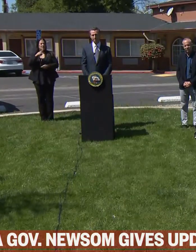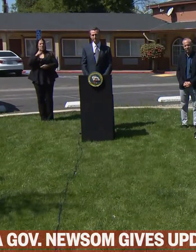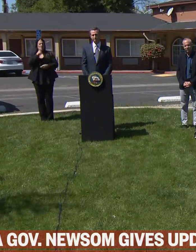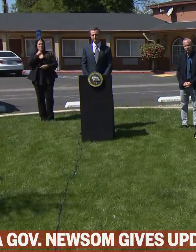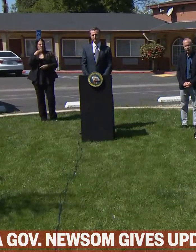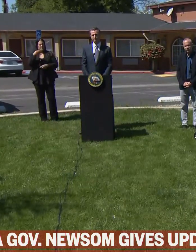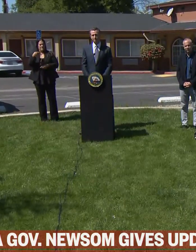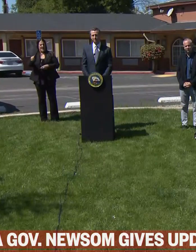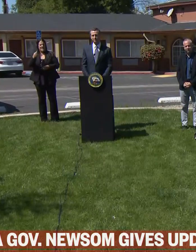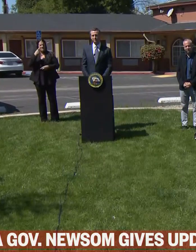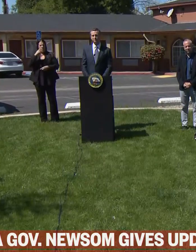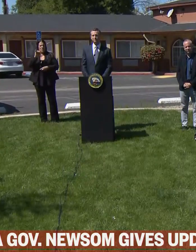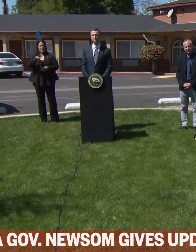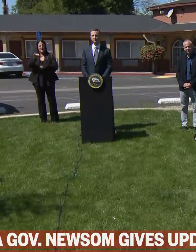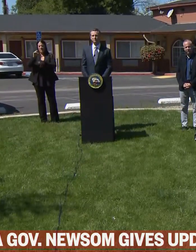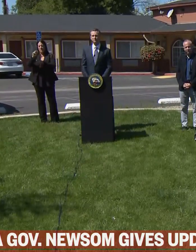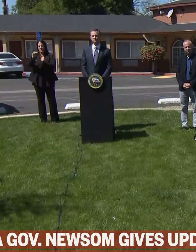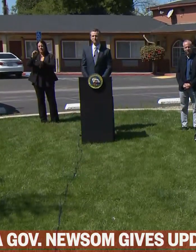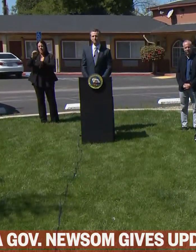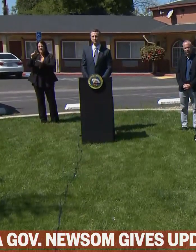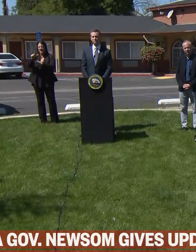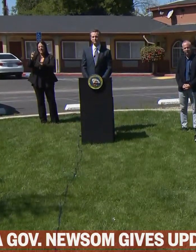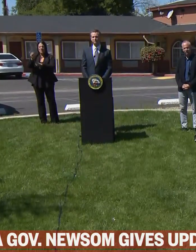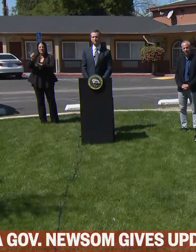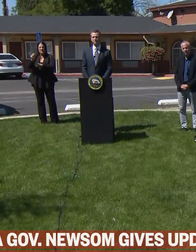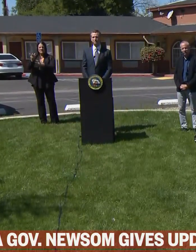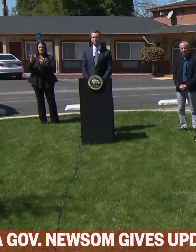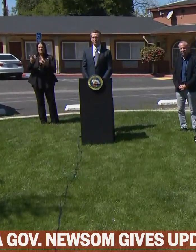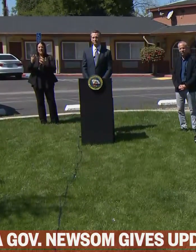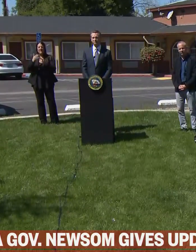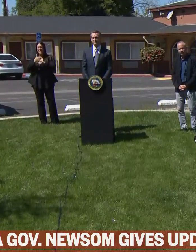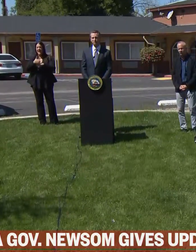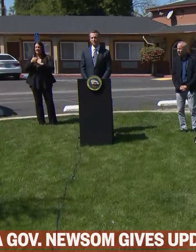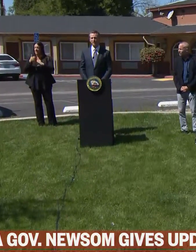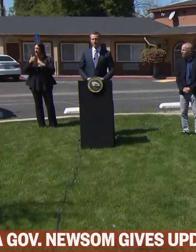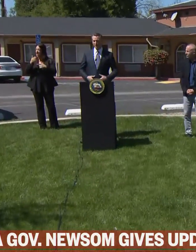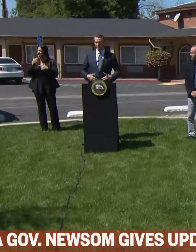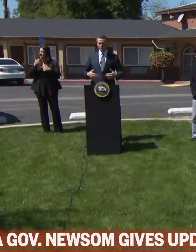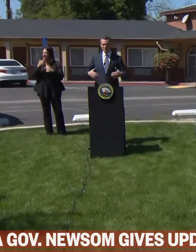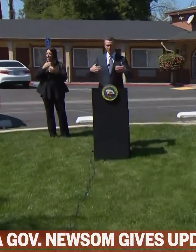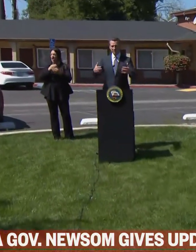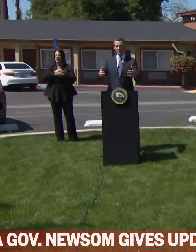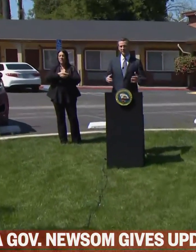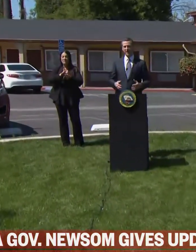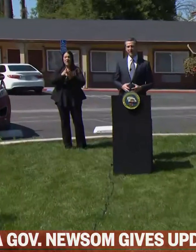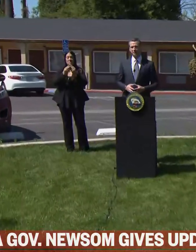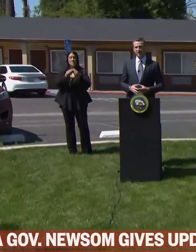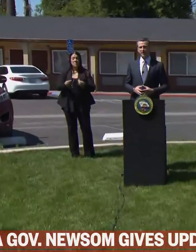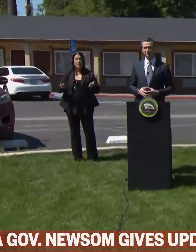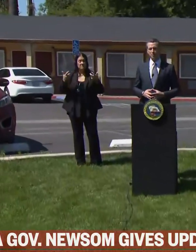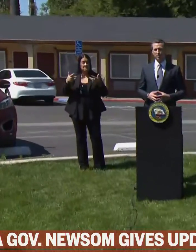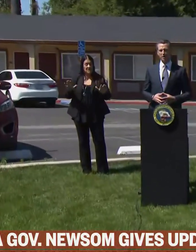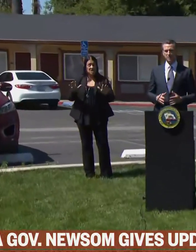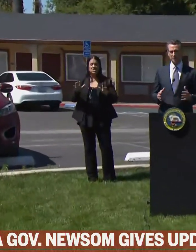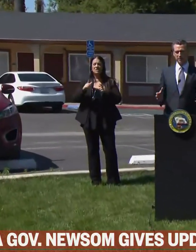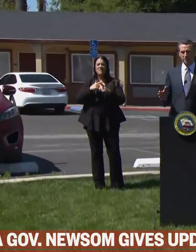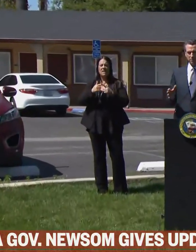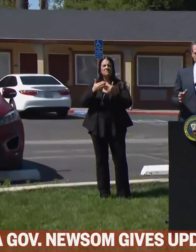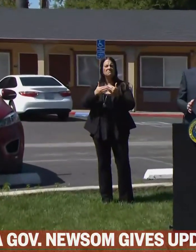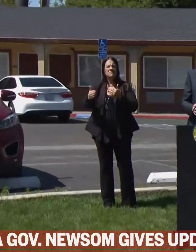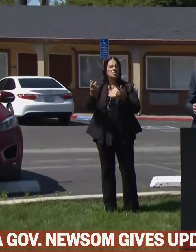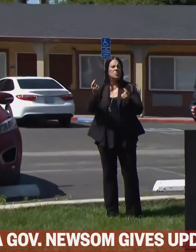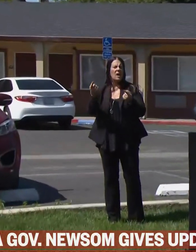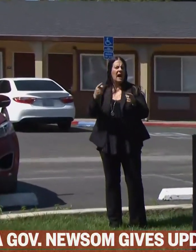and who might step in to finance them moving forward once the pandemic is over. Yeah, I tried to lay that out in my remarks. Let